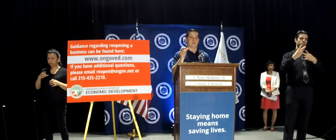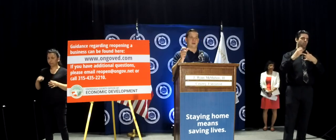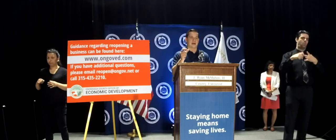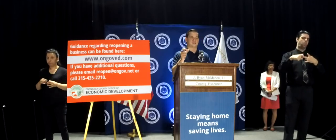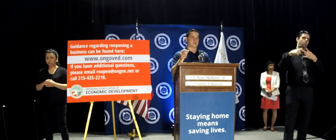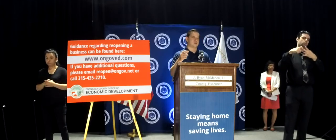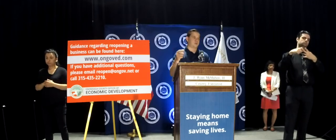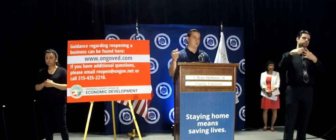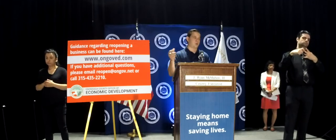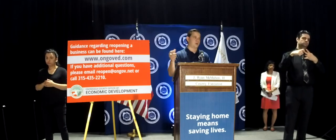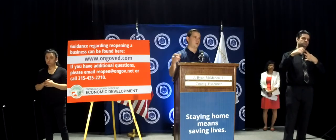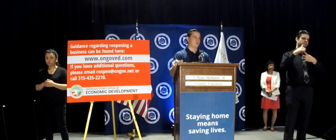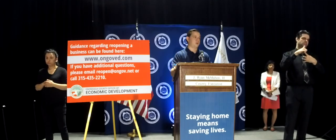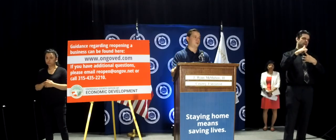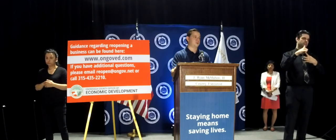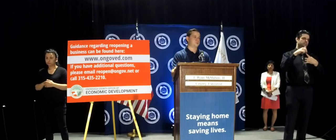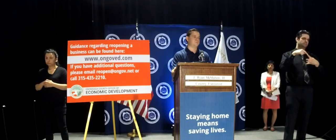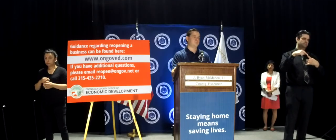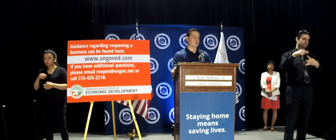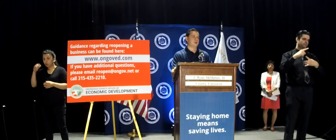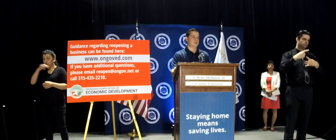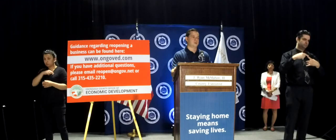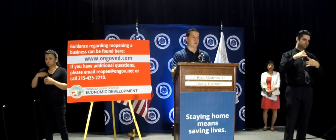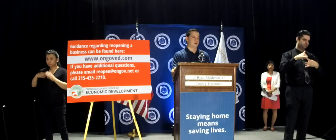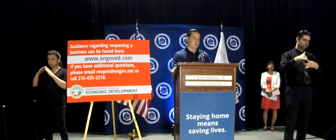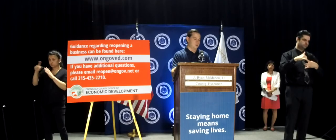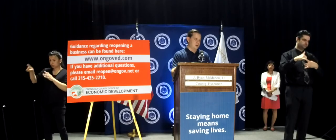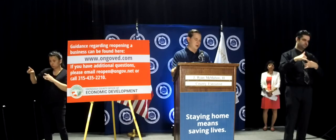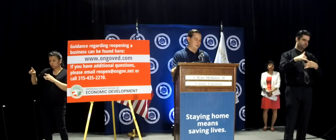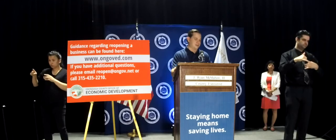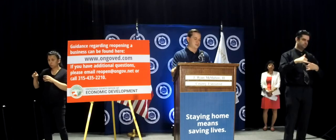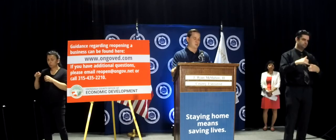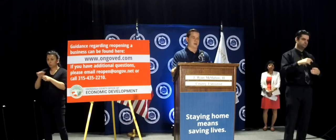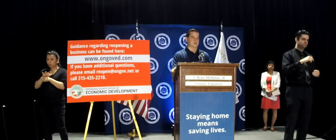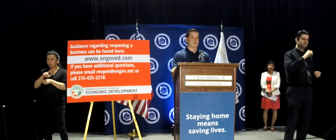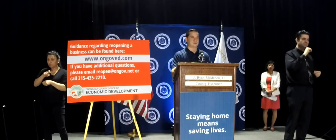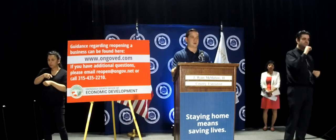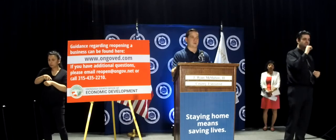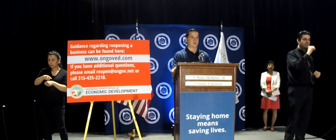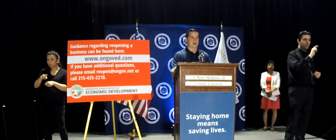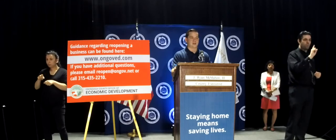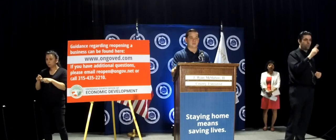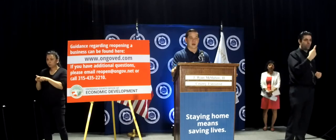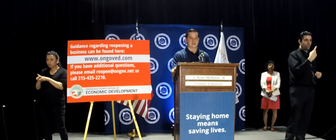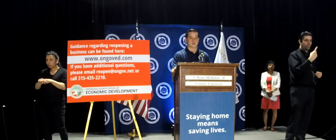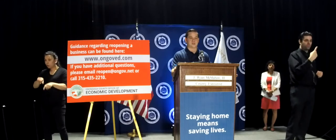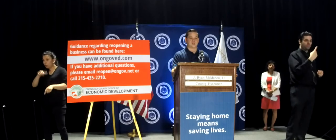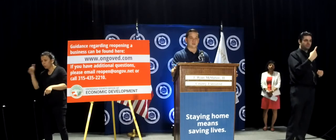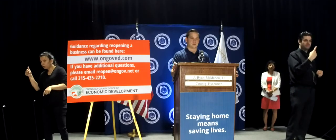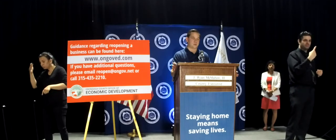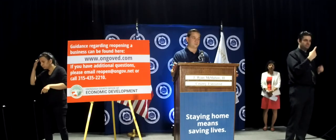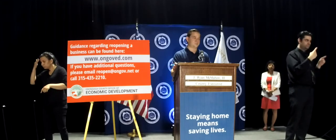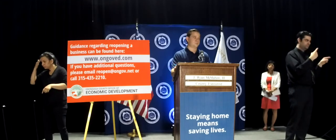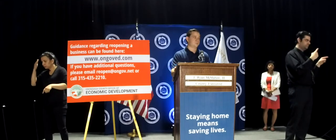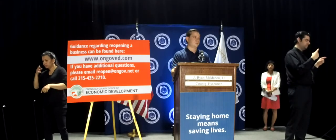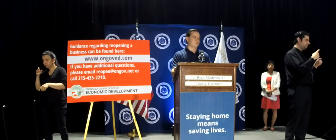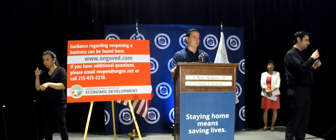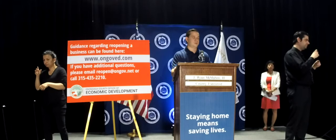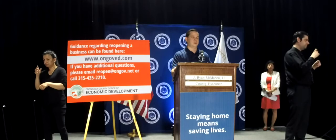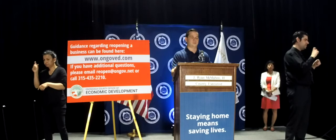because remember, the hospitals serve more than COVID patients. So that's the risk. And so how do you keep hospitalizations low?